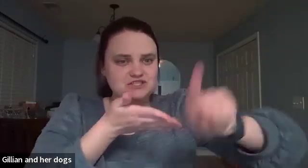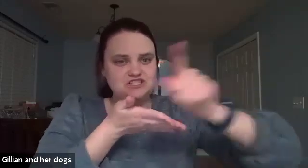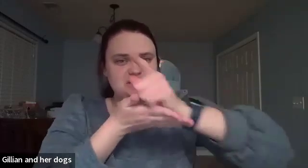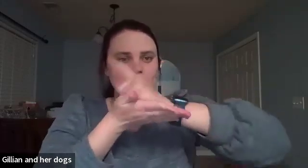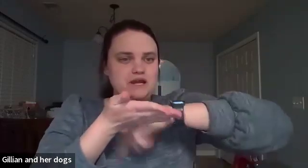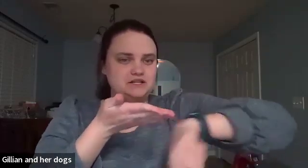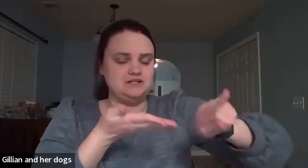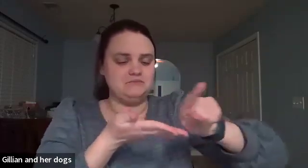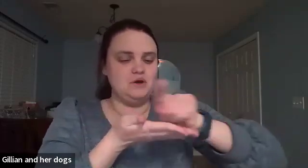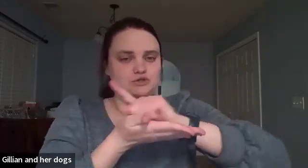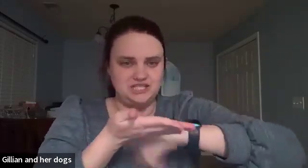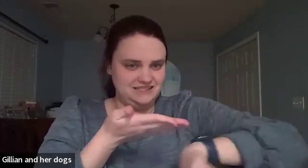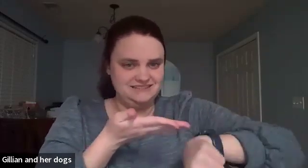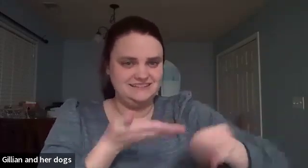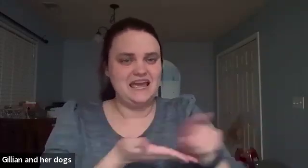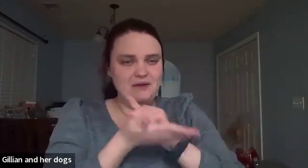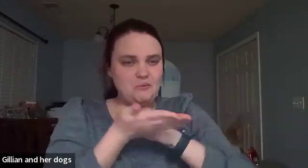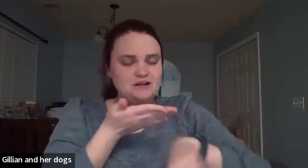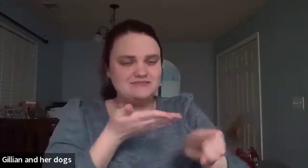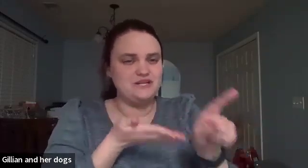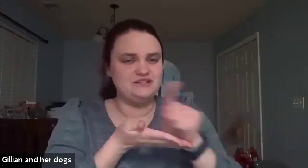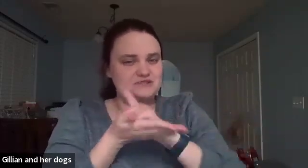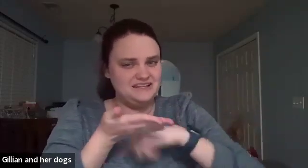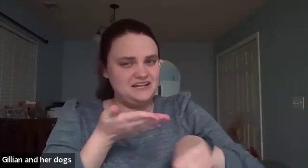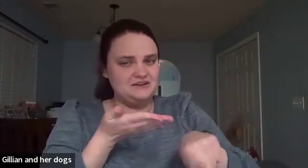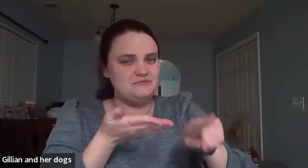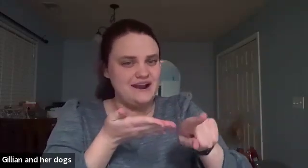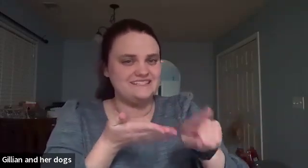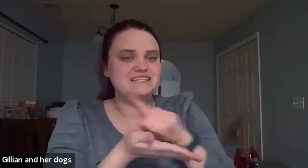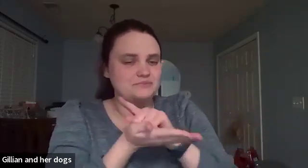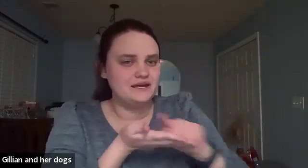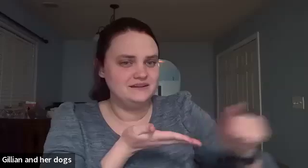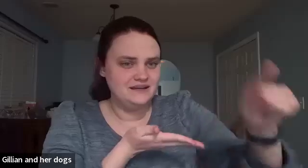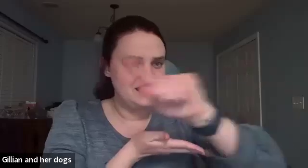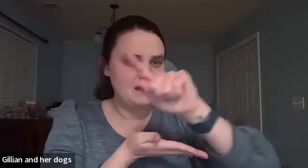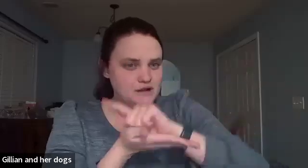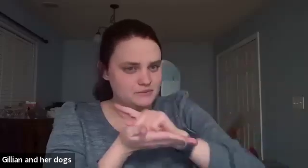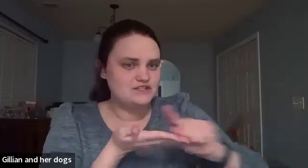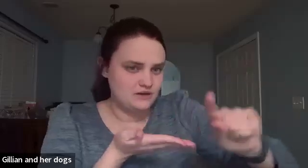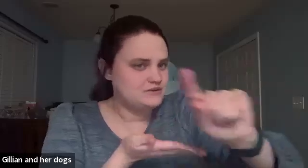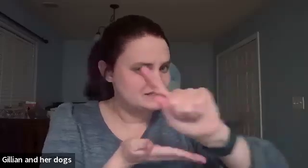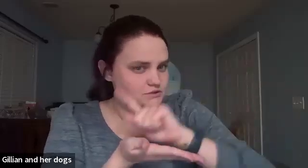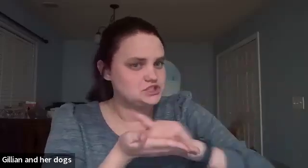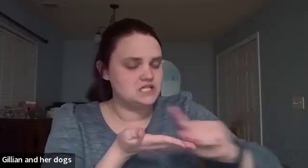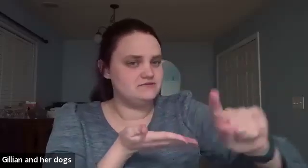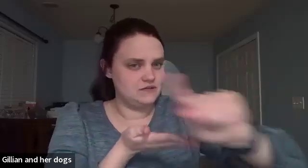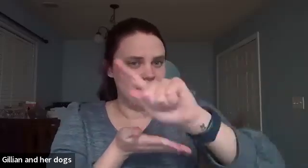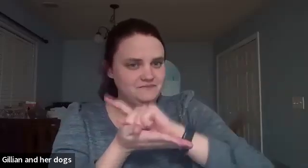one's just such a weird motion. And it works when you do it later and practice it, but I recommend starting with this one just for